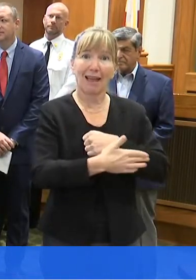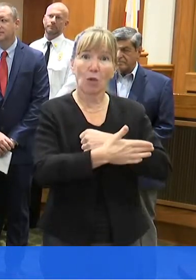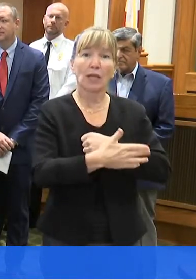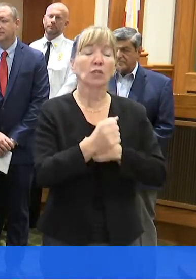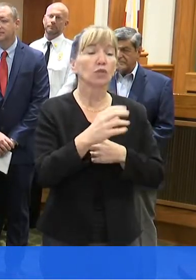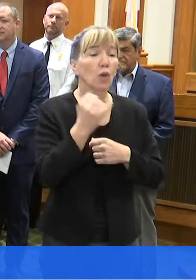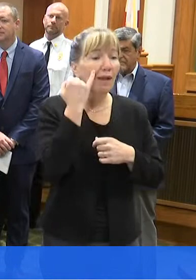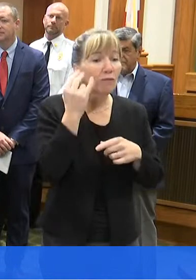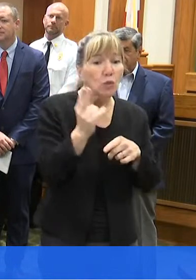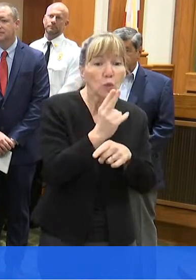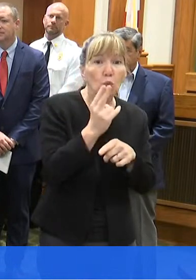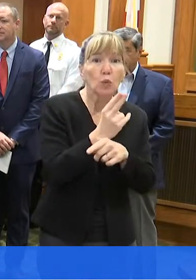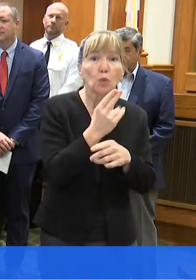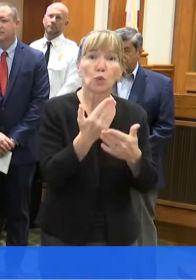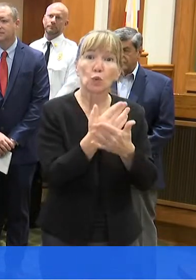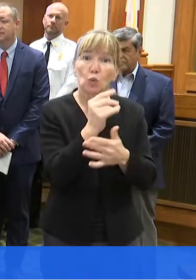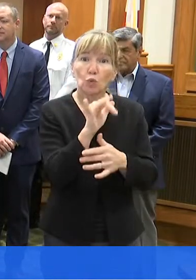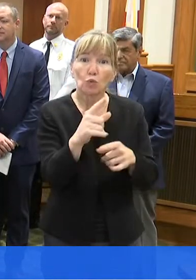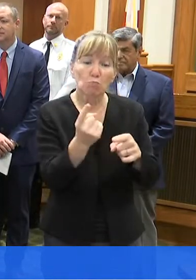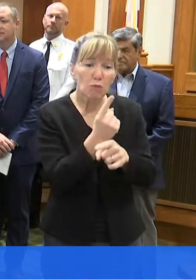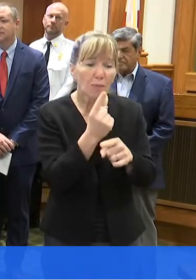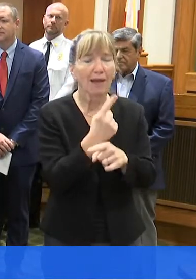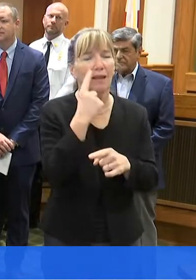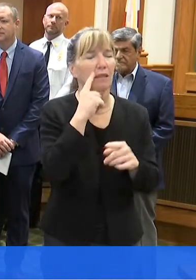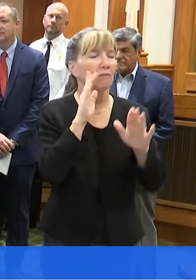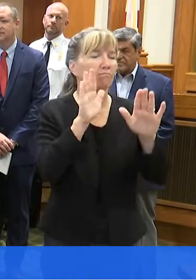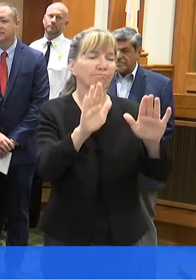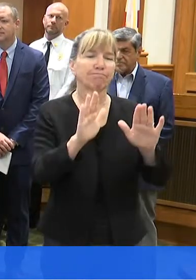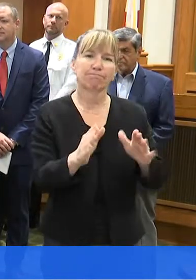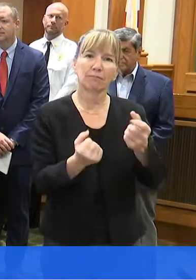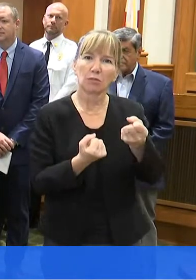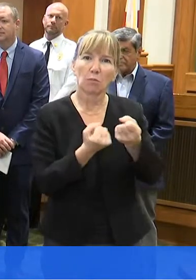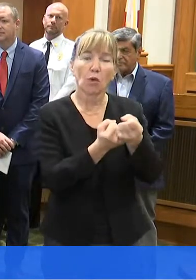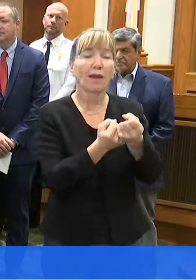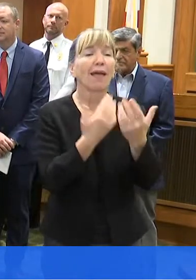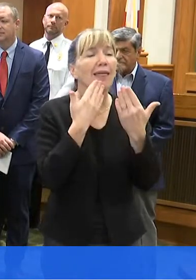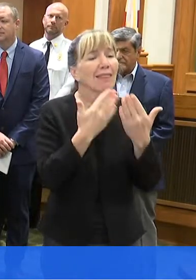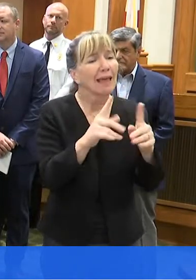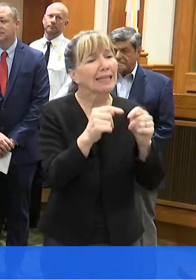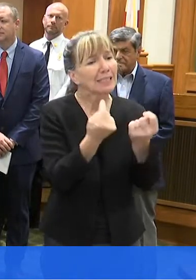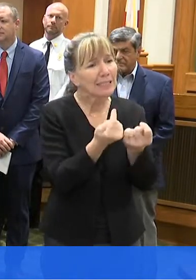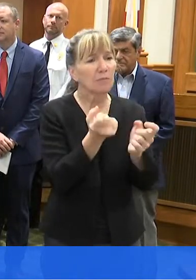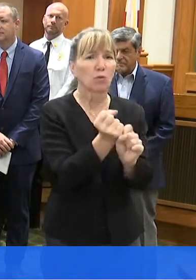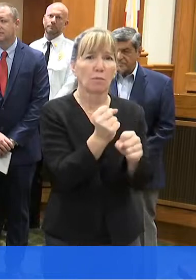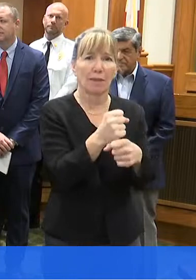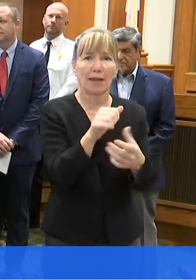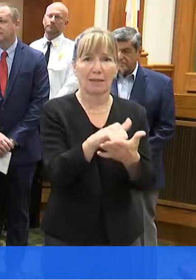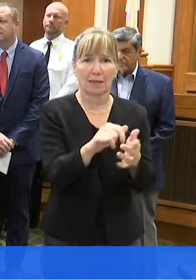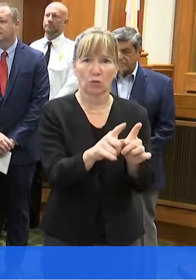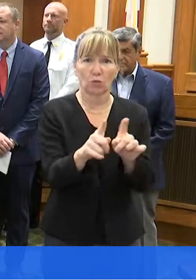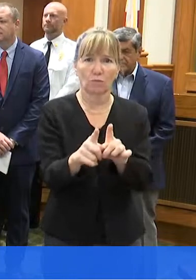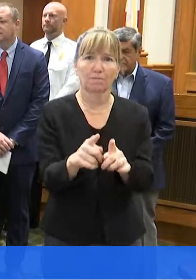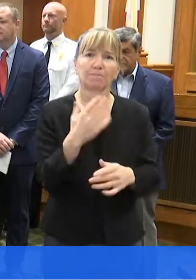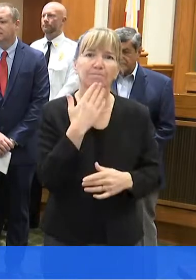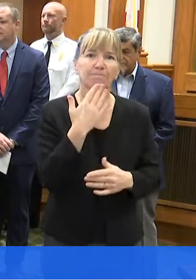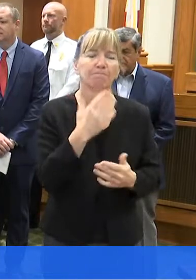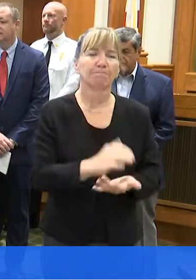tool appropriately, I think it's going to be fantastic for our community, and I want to thank the team who helped make it a reality. Thank